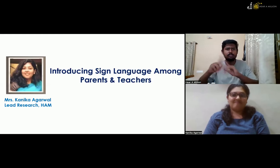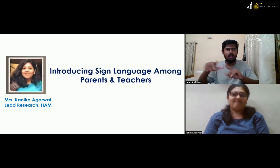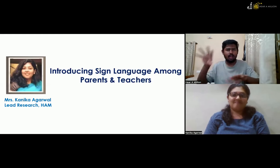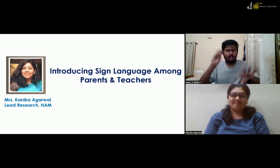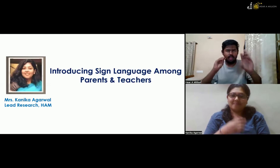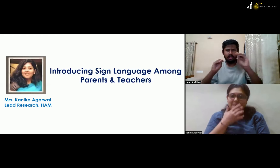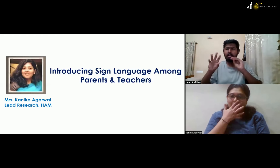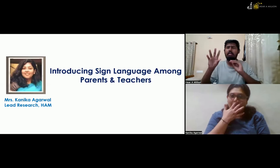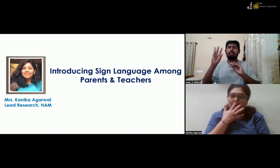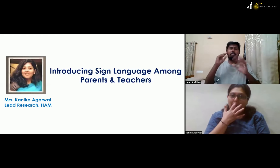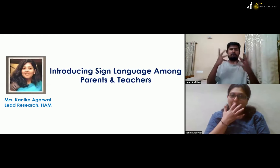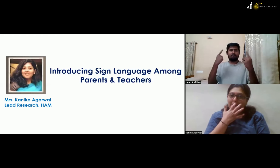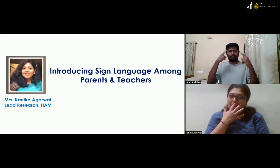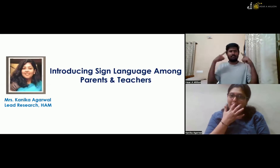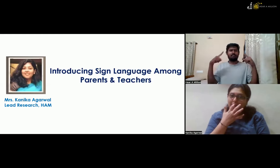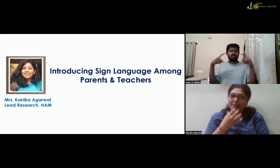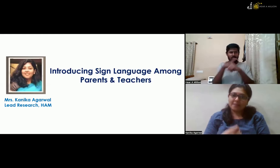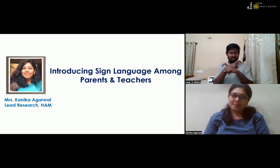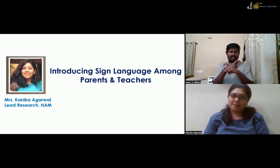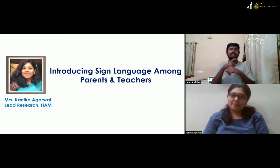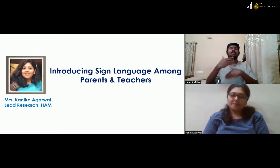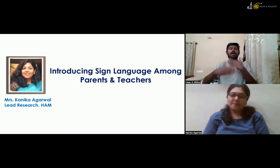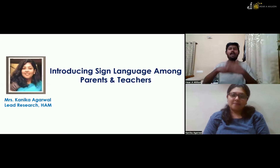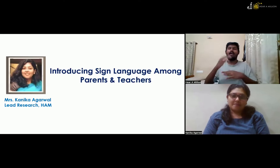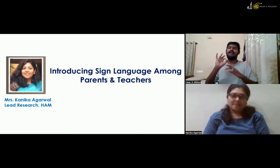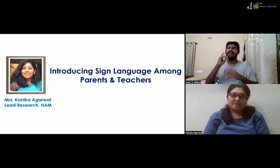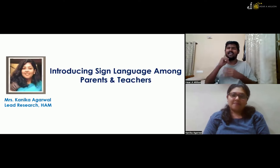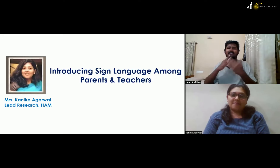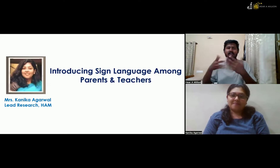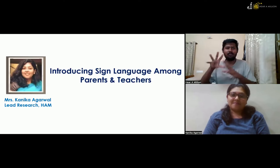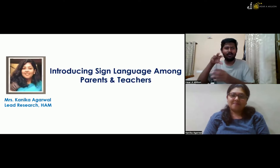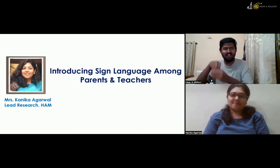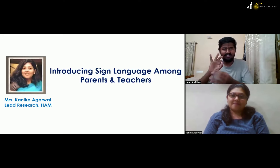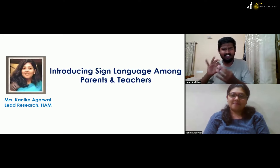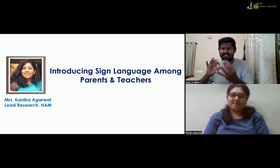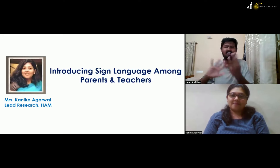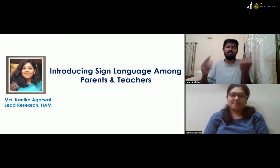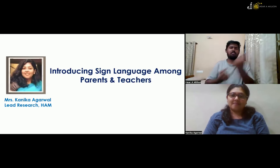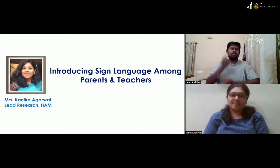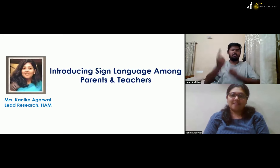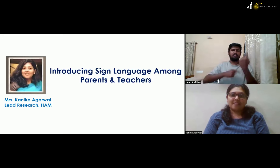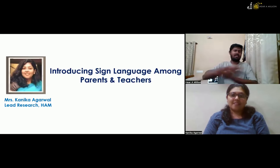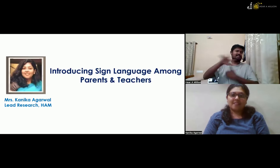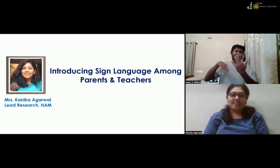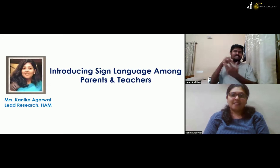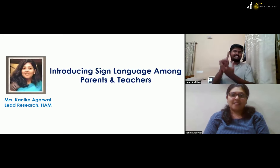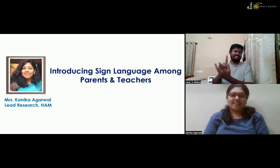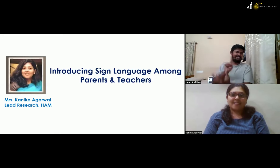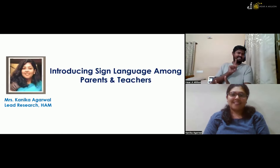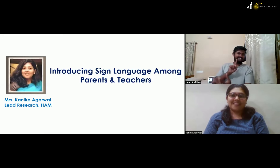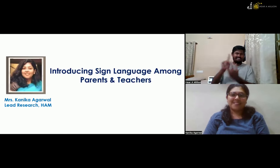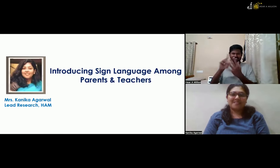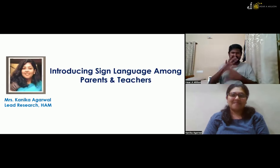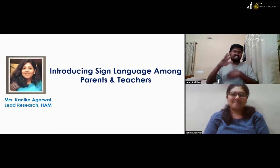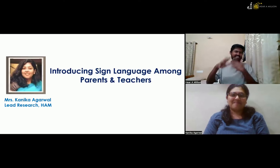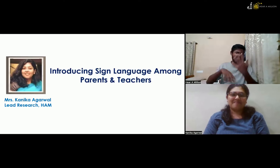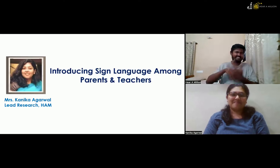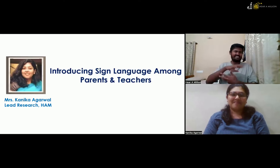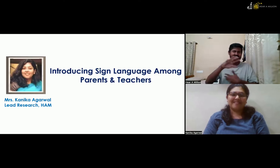and she's a late signer. That was a complex situation for her as well, but